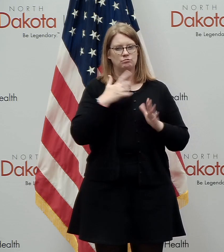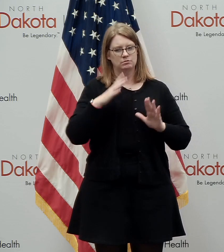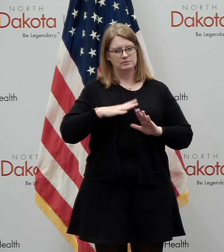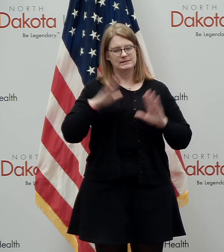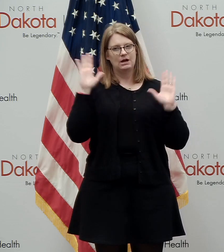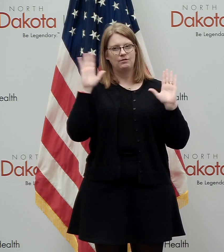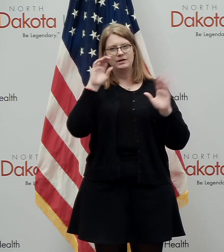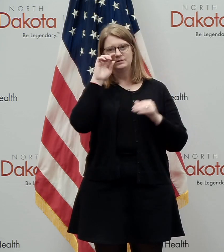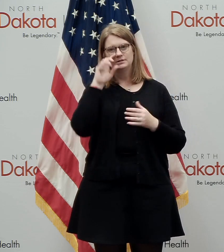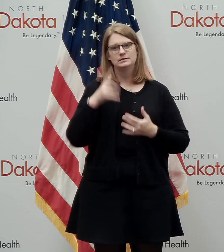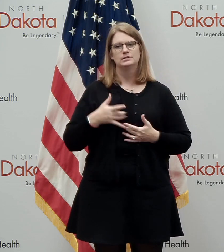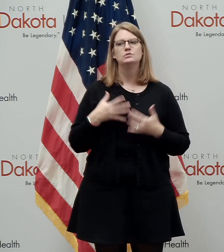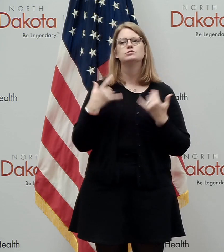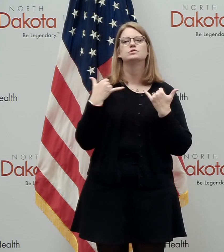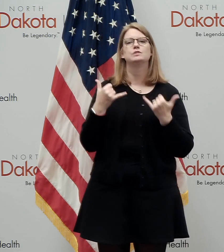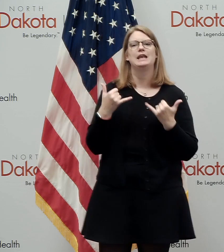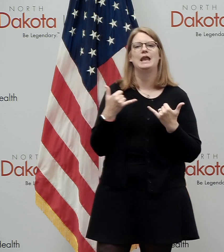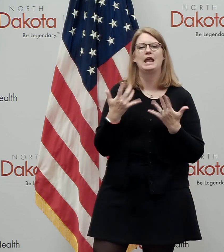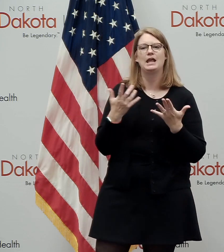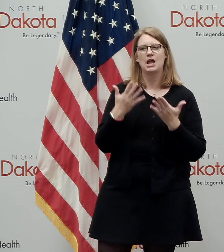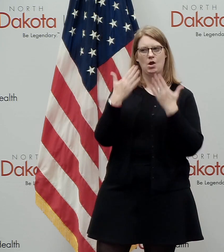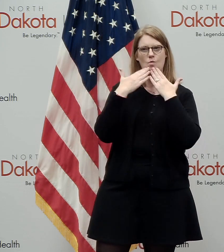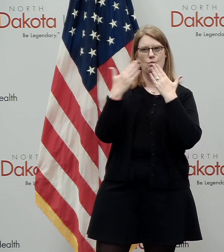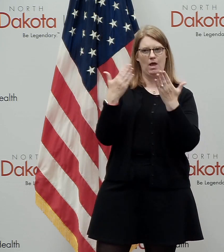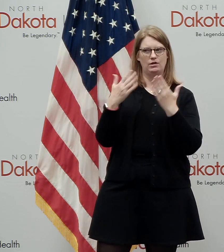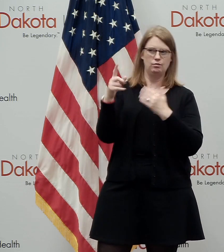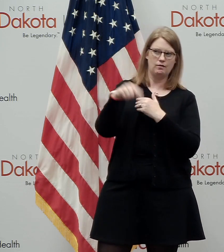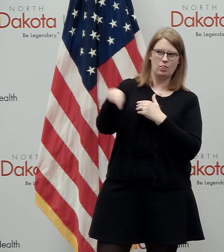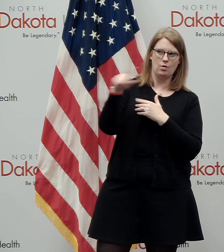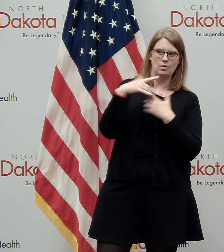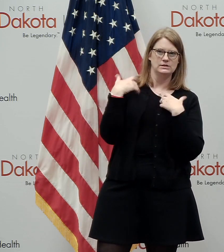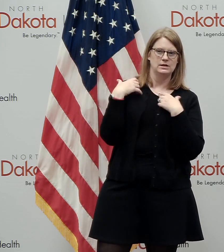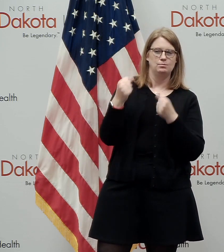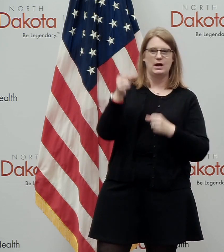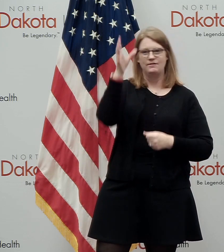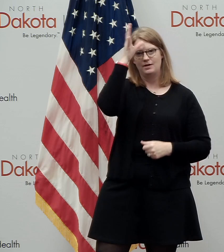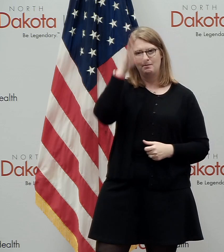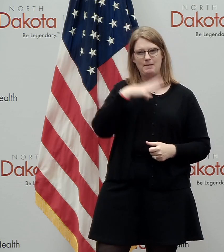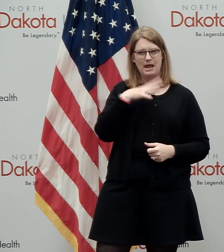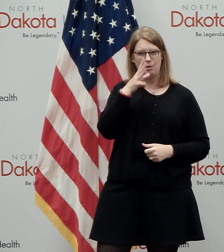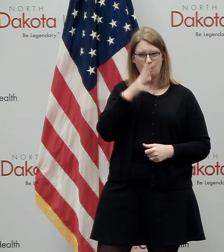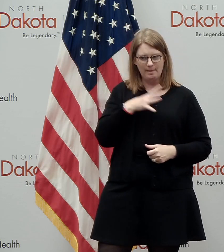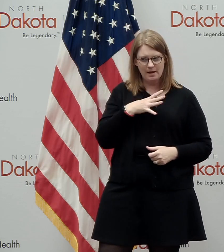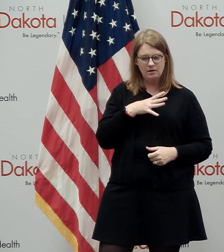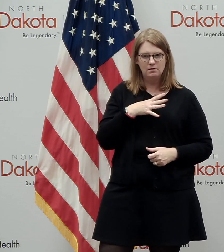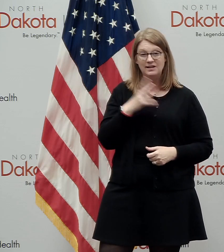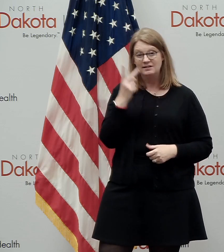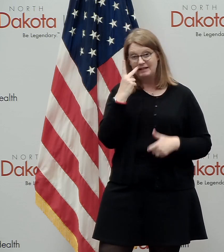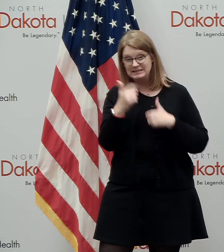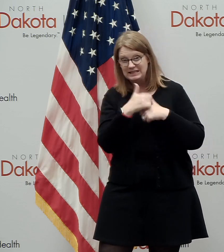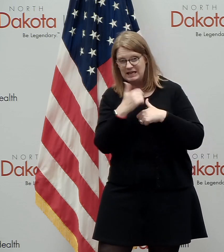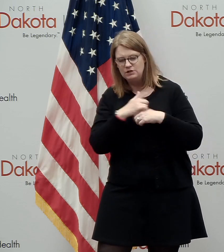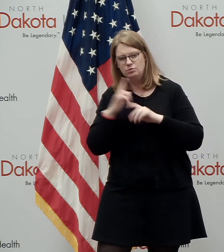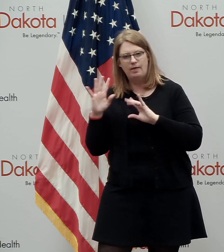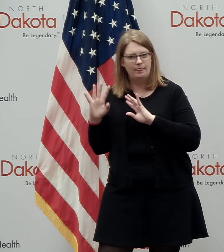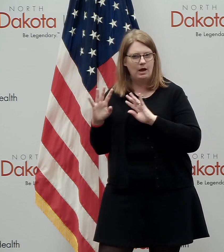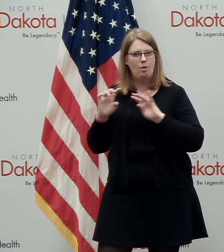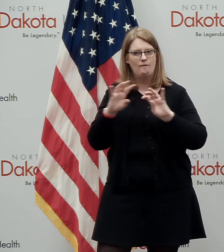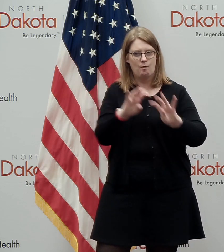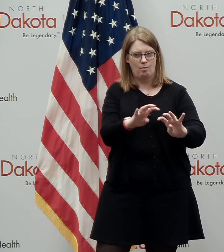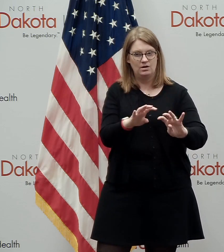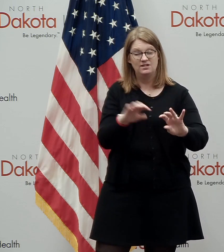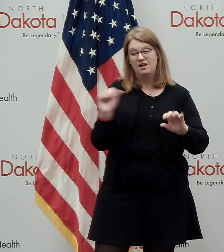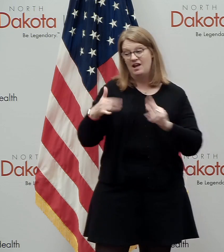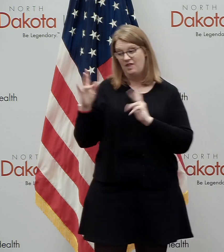sacrifice. So today, we share our gratitude for those brave men and women who run towards danger when others might be running away,